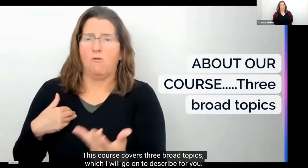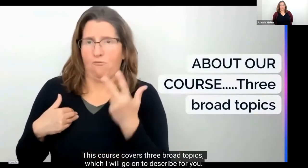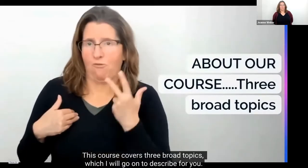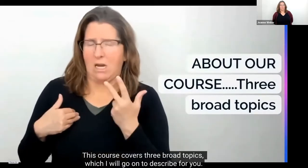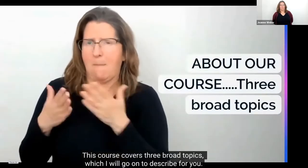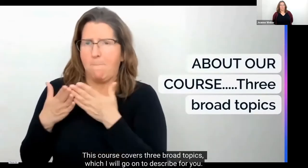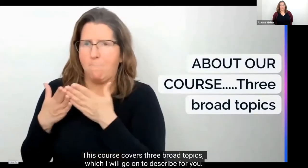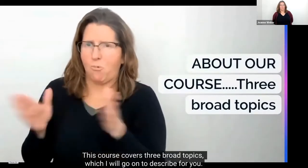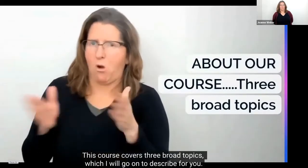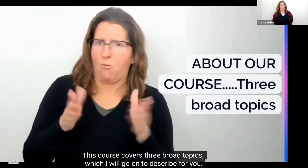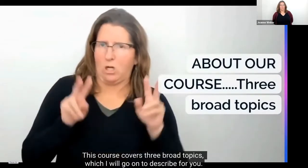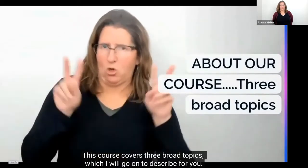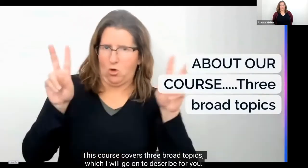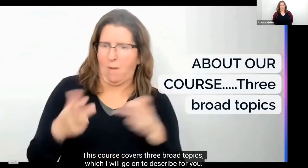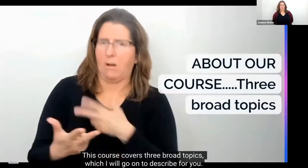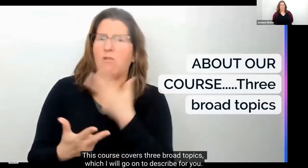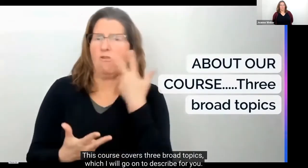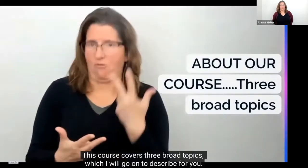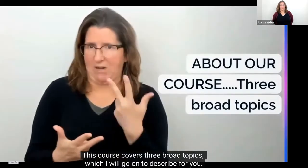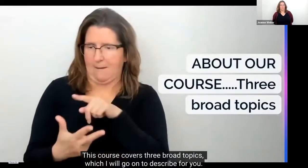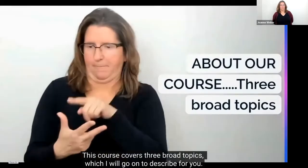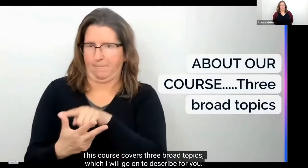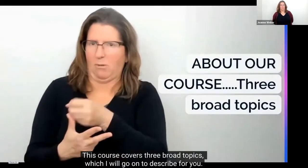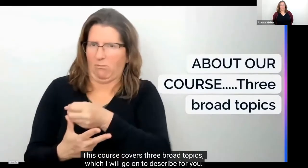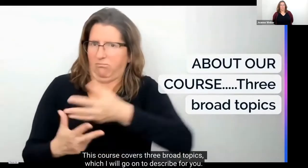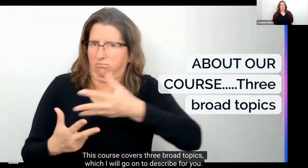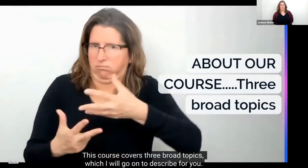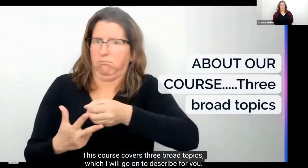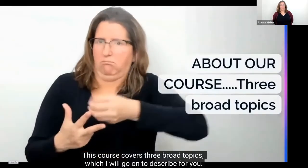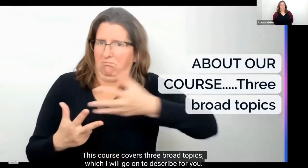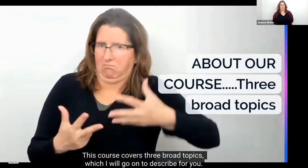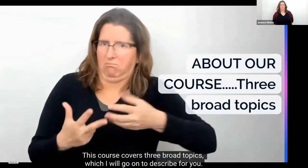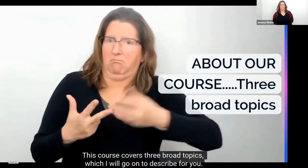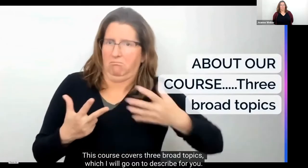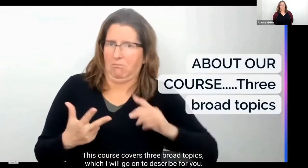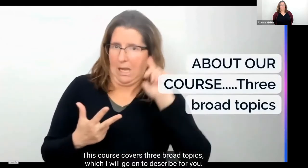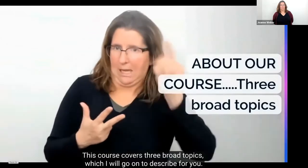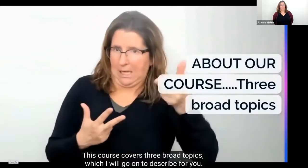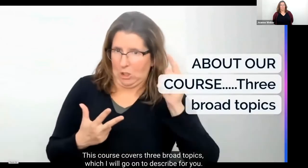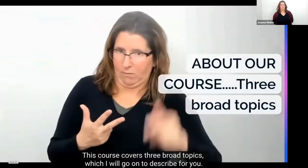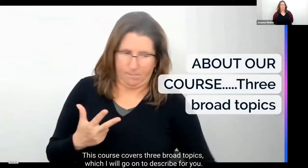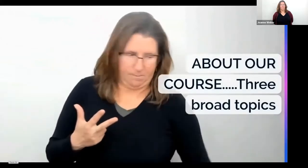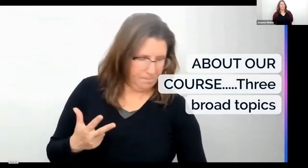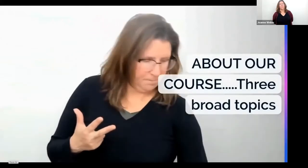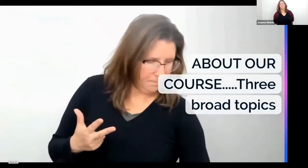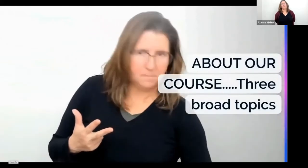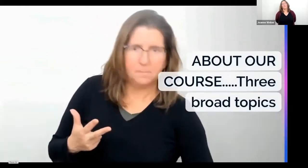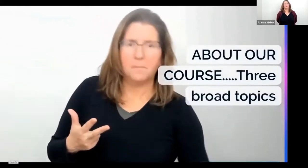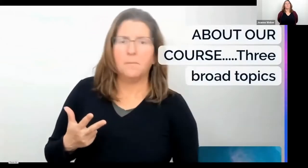This course covers 3 broad topics, which I will go on to describe for you.